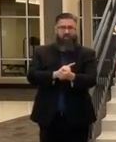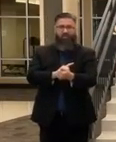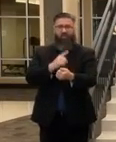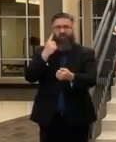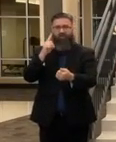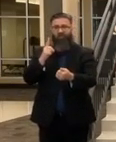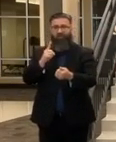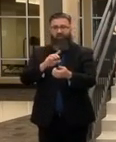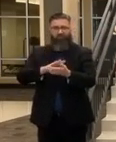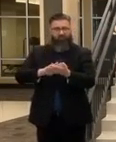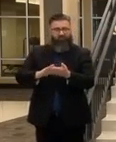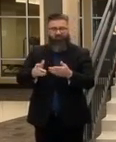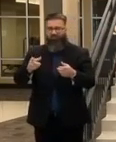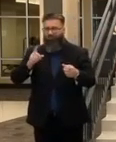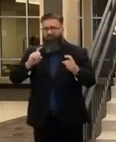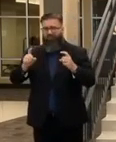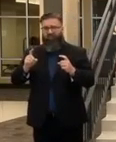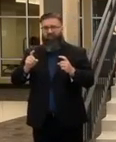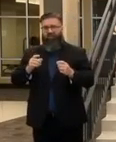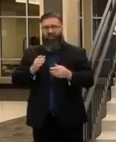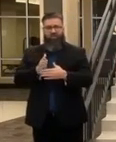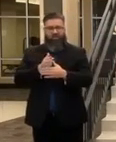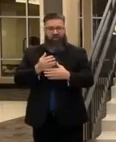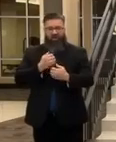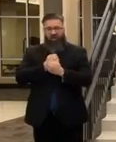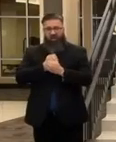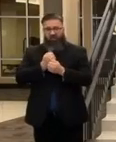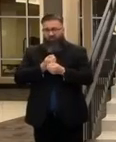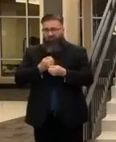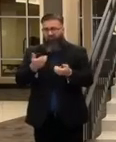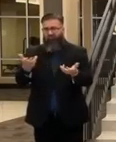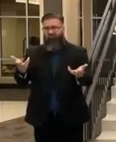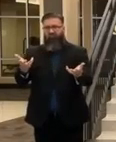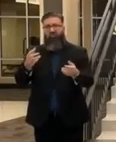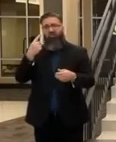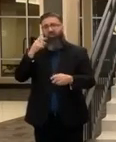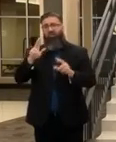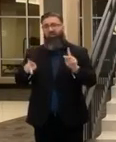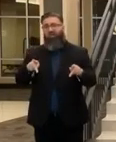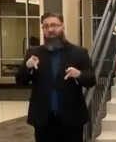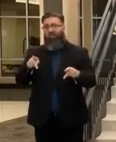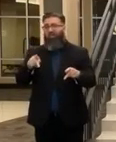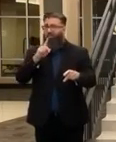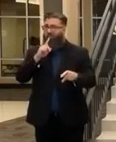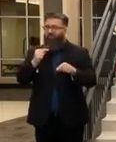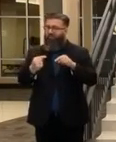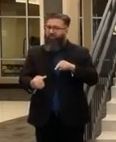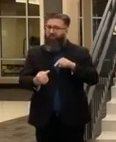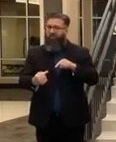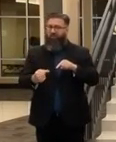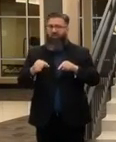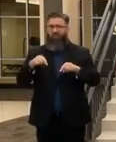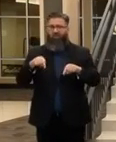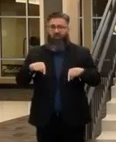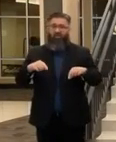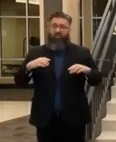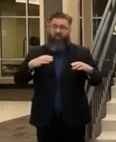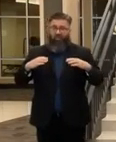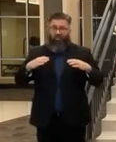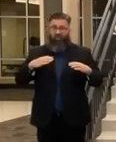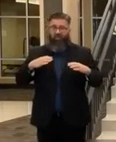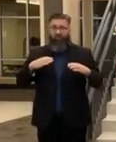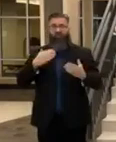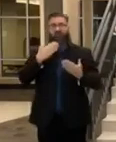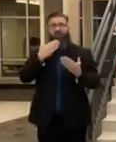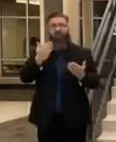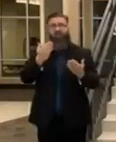their love to those in need this holiday season. Thank you, everyone. Happy